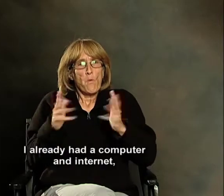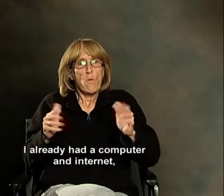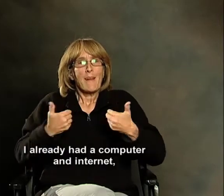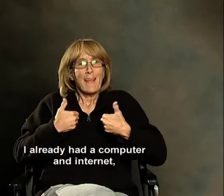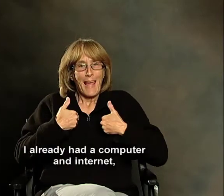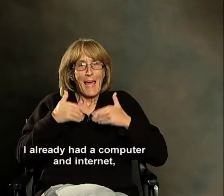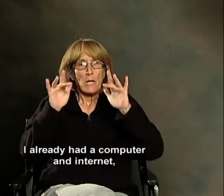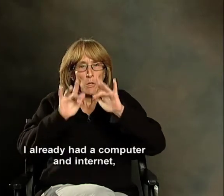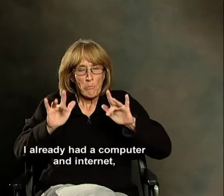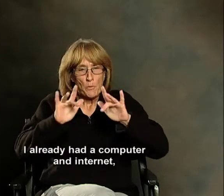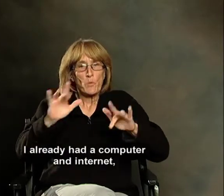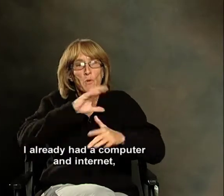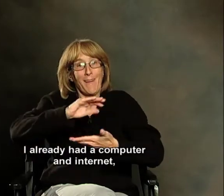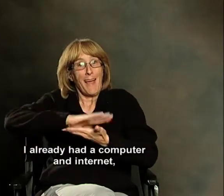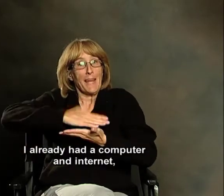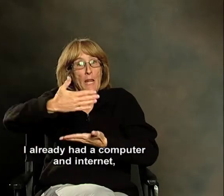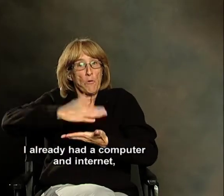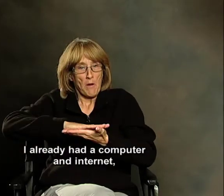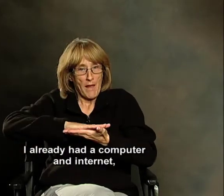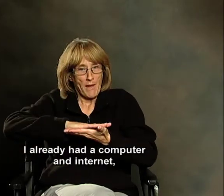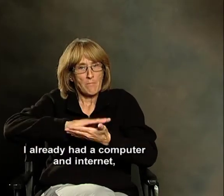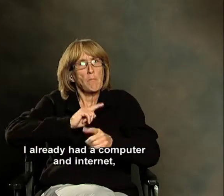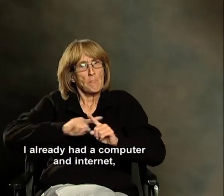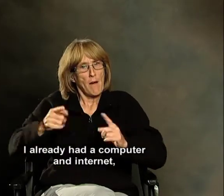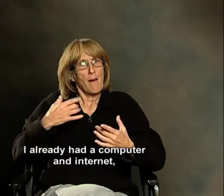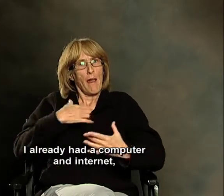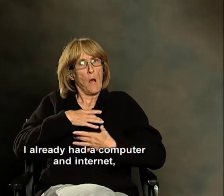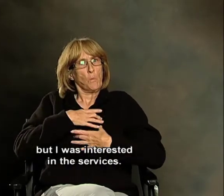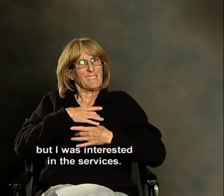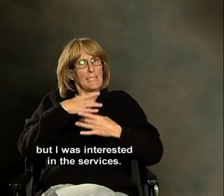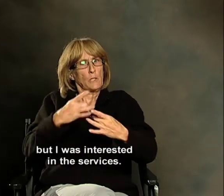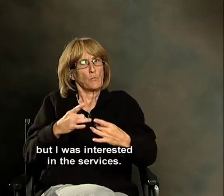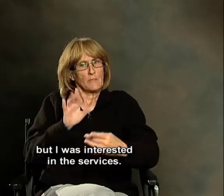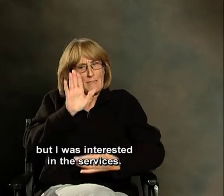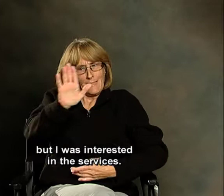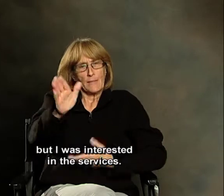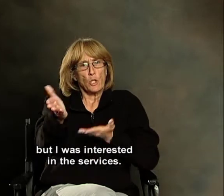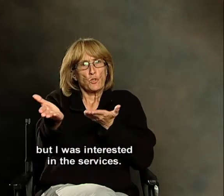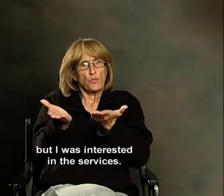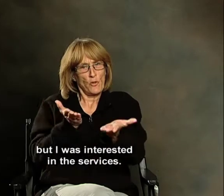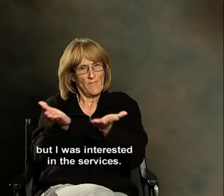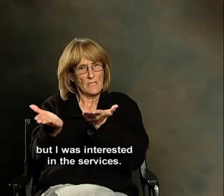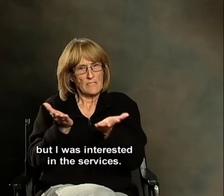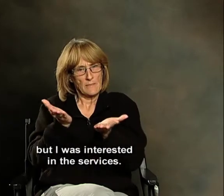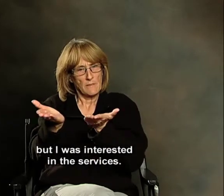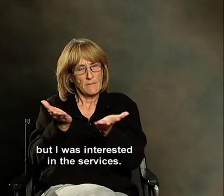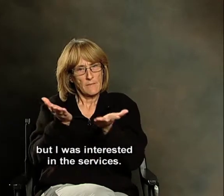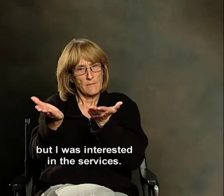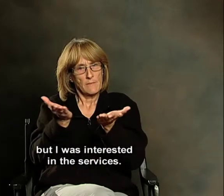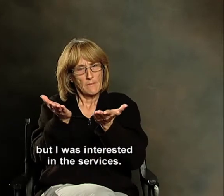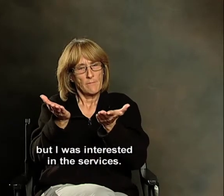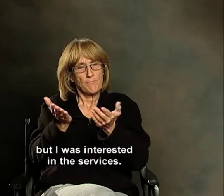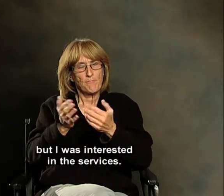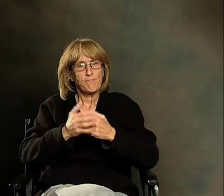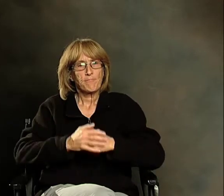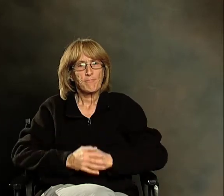I already had a computer and internet, but I was interested in the other services.